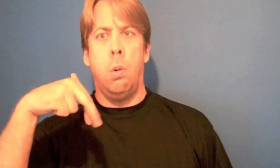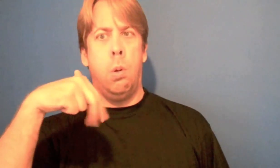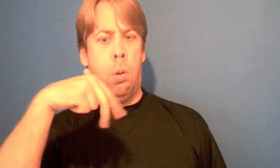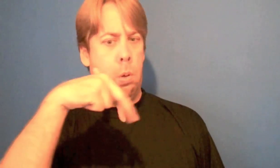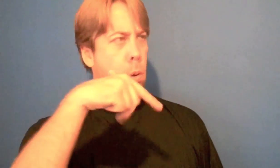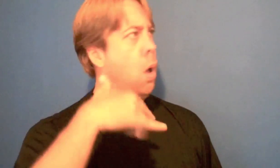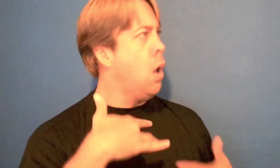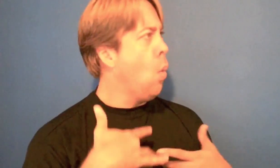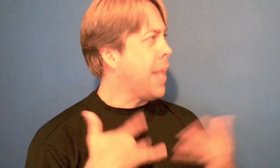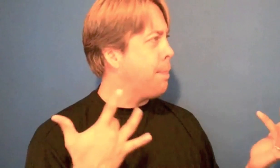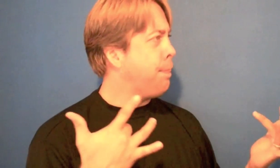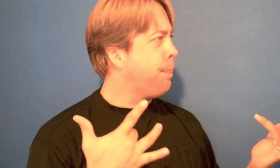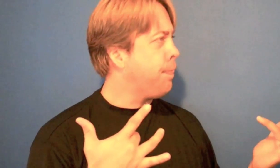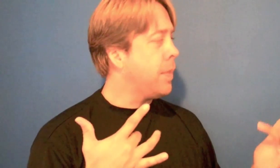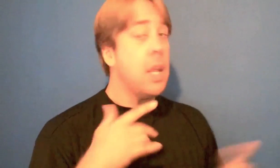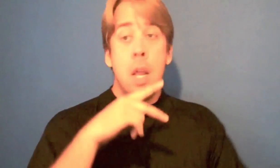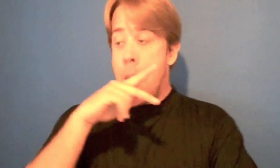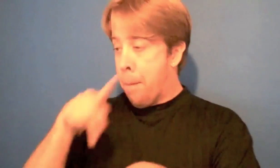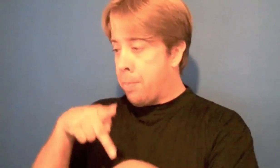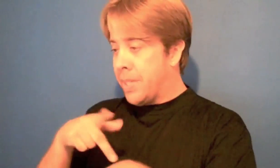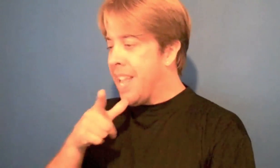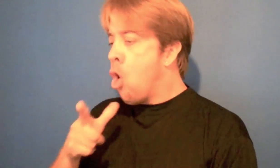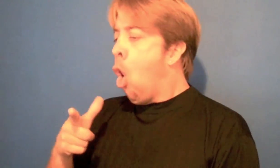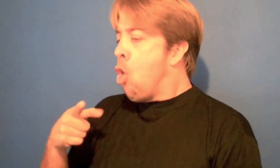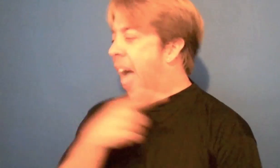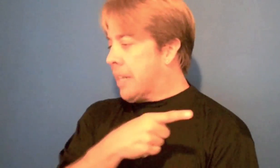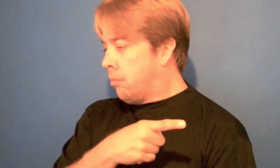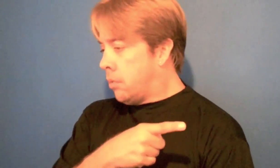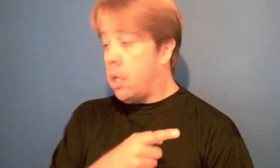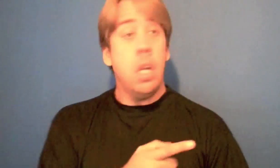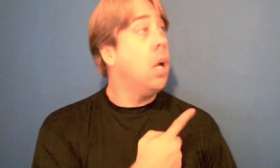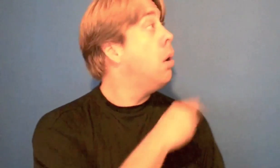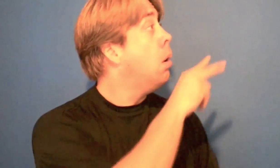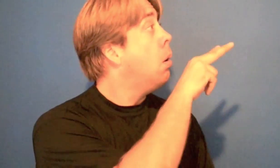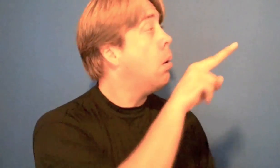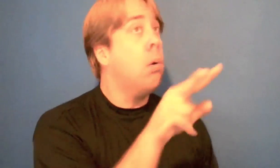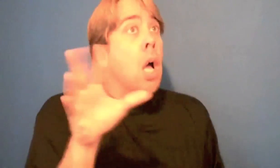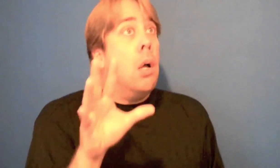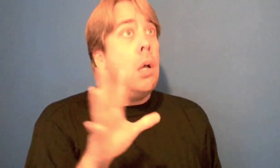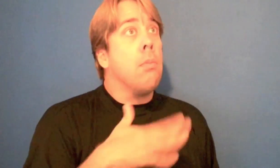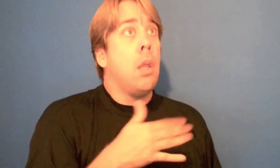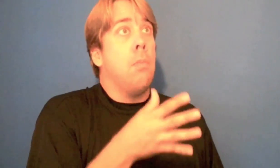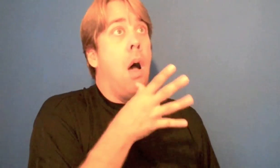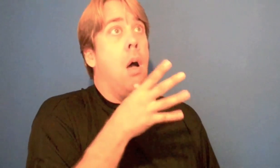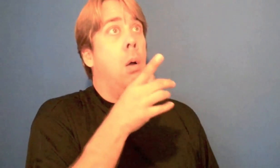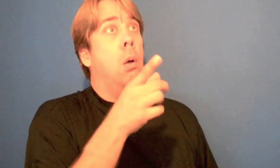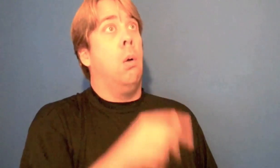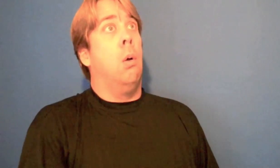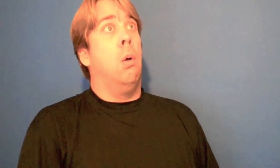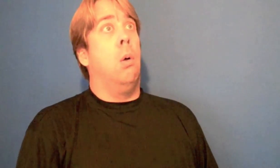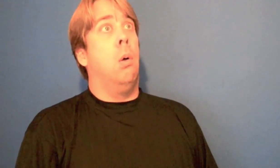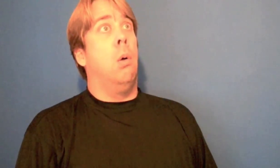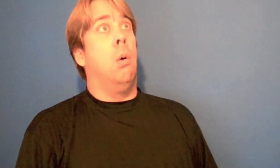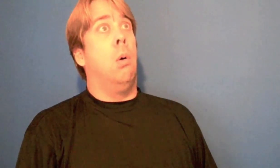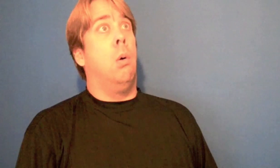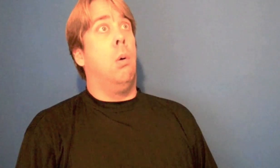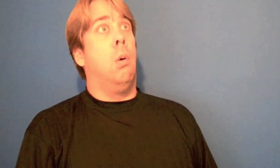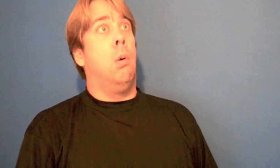I walked out into the hallway and said, what's going on? And my principal said, "Who is this lady?" And that was my mom standing right